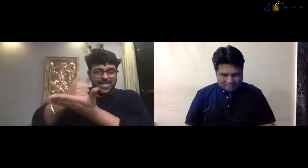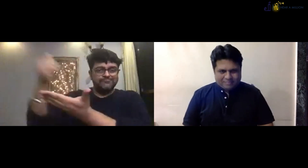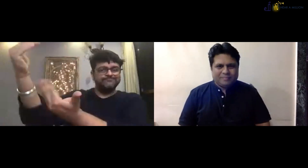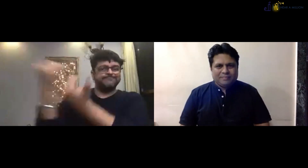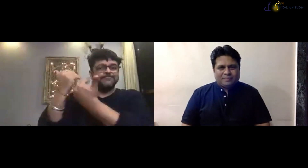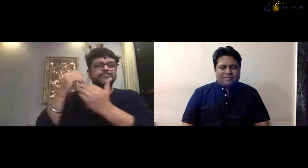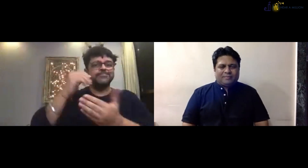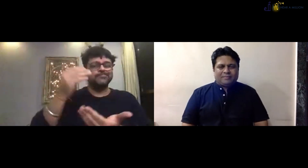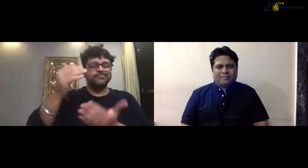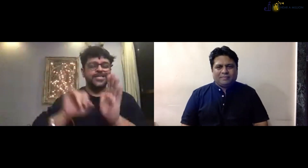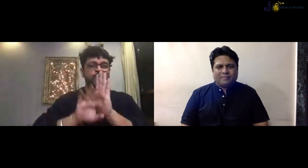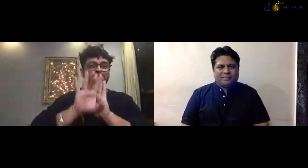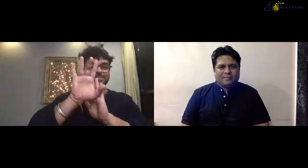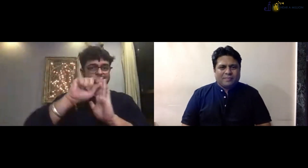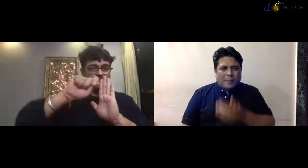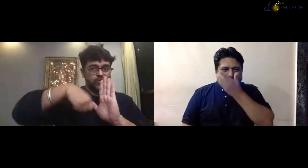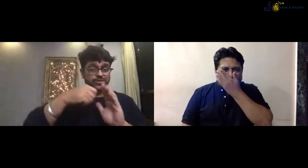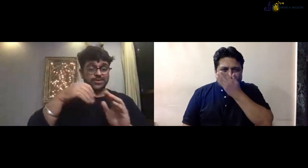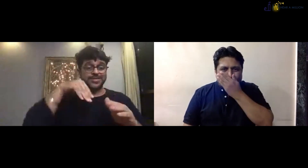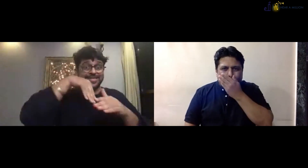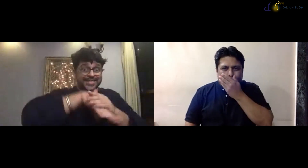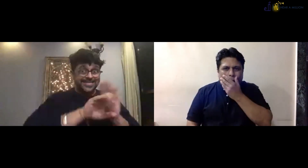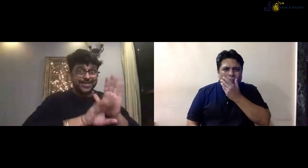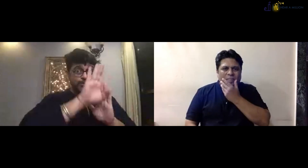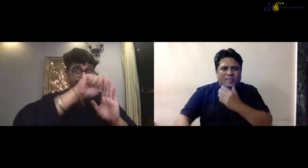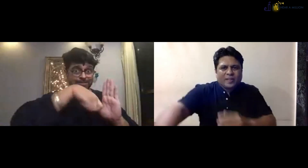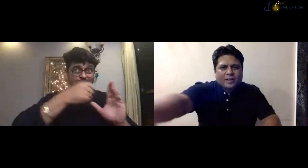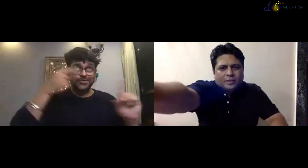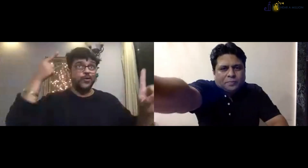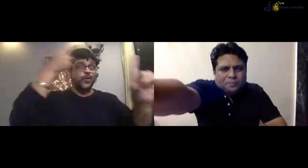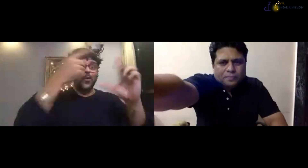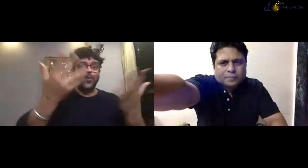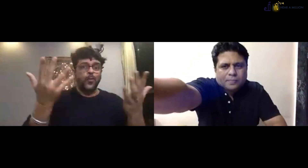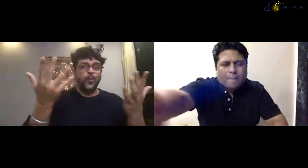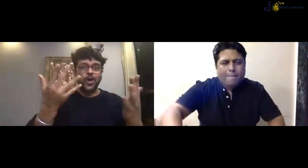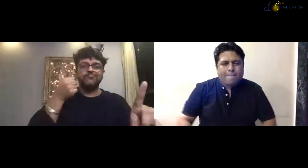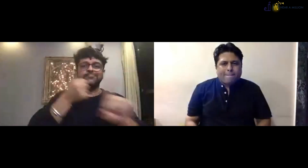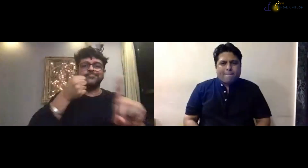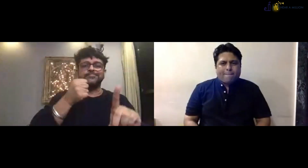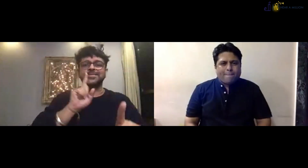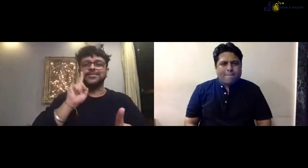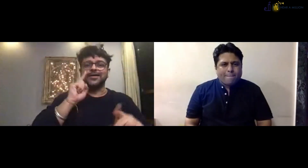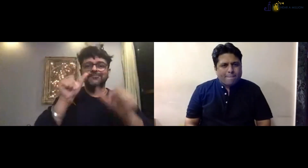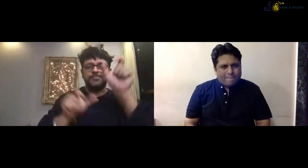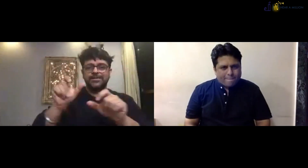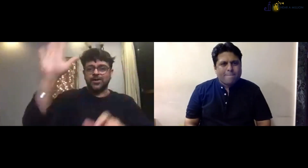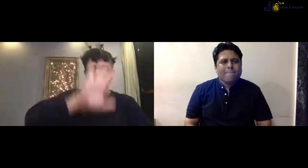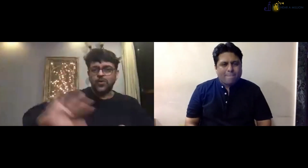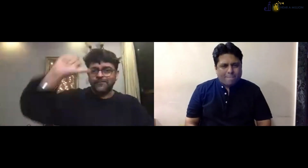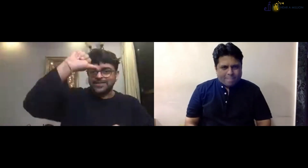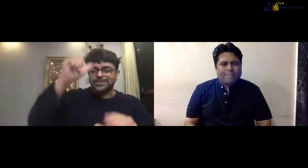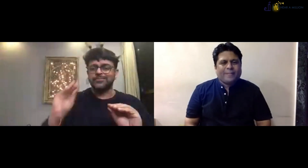RBL Bank had given us a grant to support Here a Million project. And inside Here a Million, the goal is to